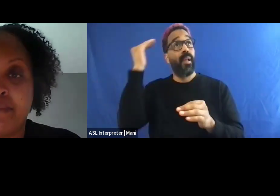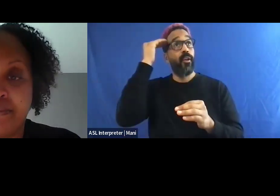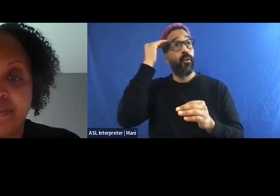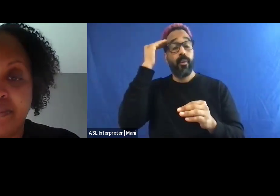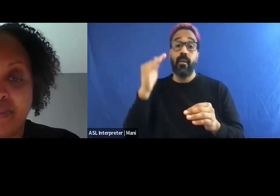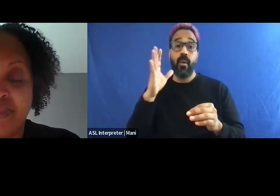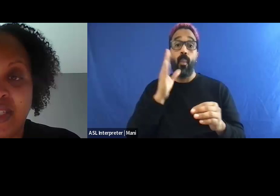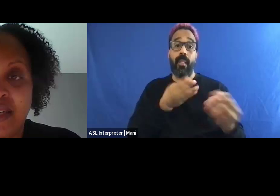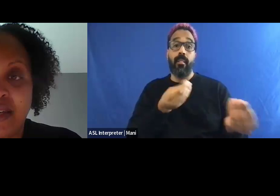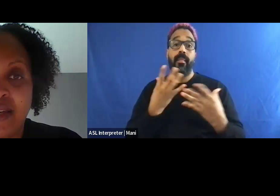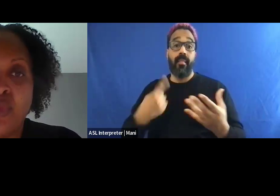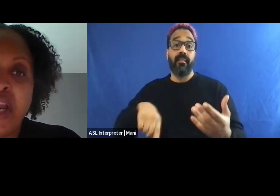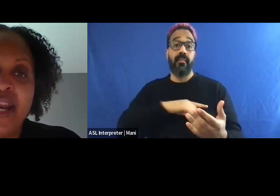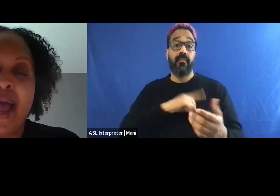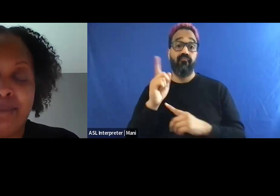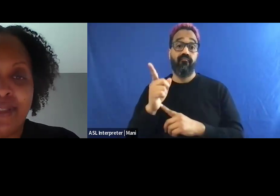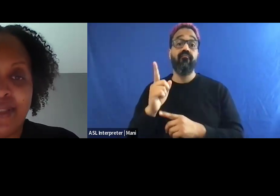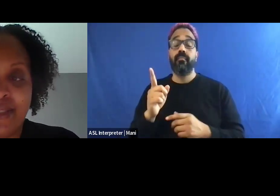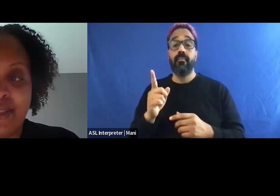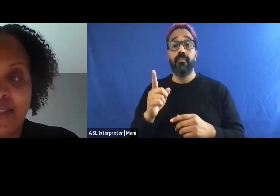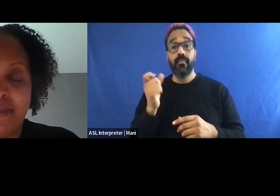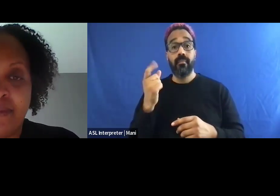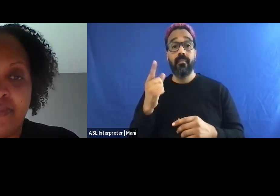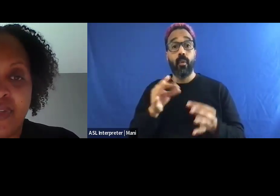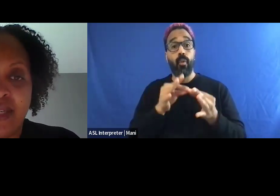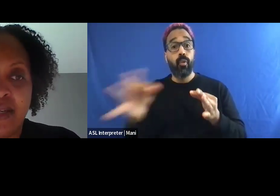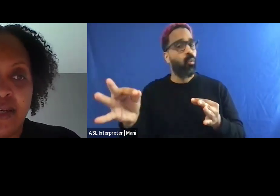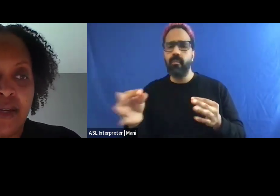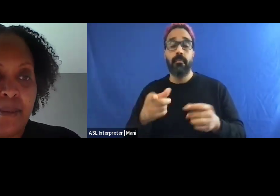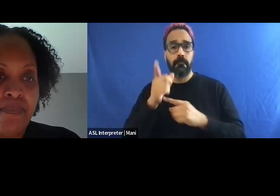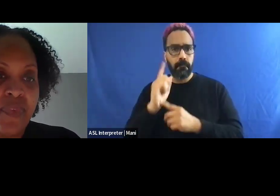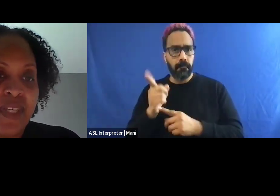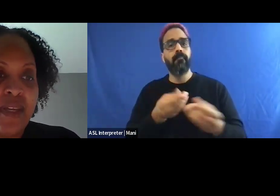that when it happens.